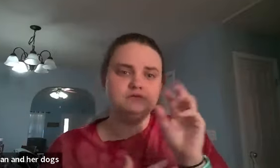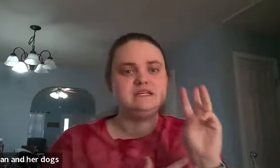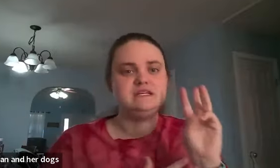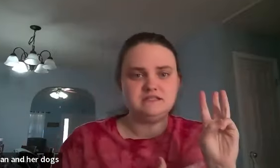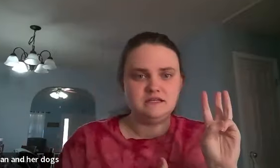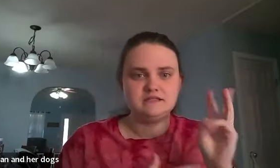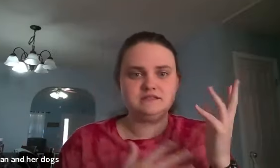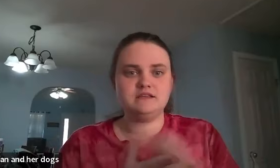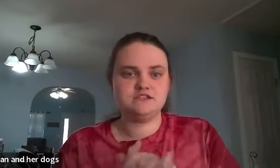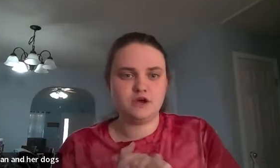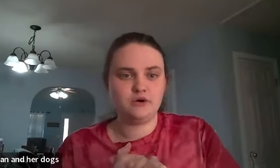10, 6. And so